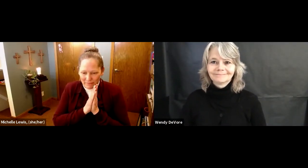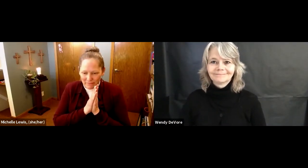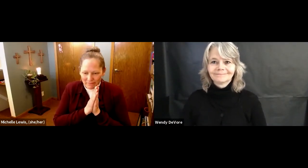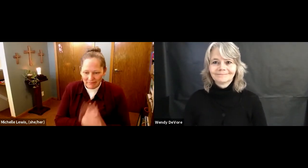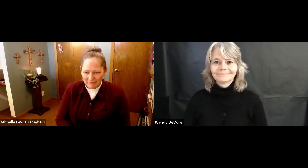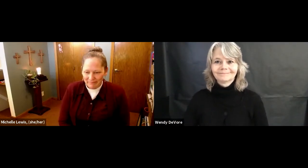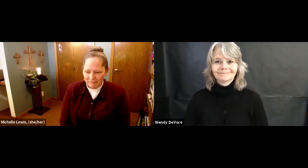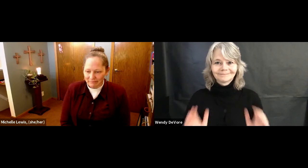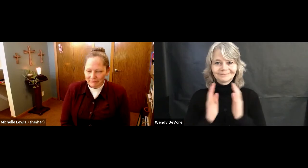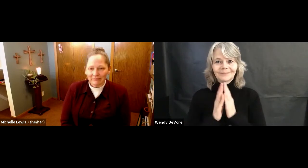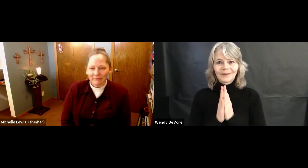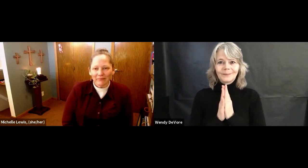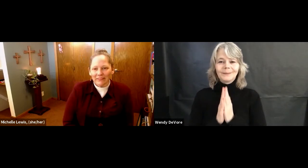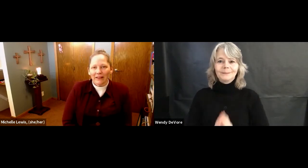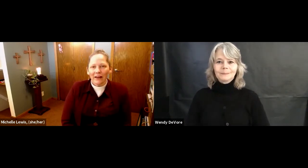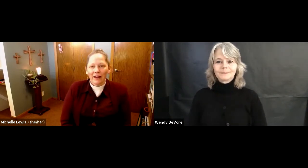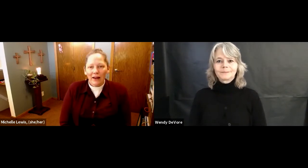Amen.